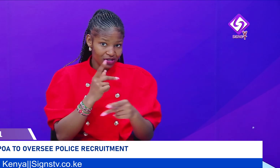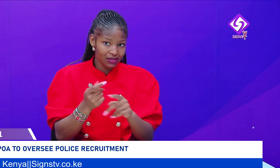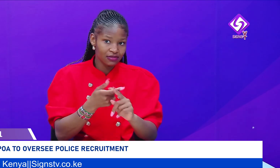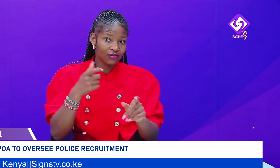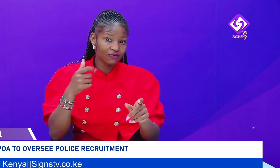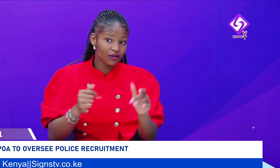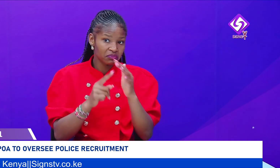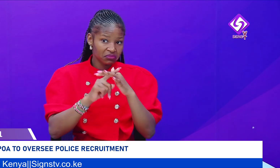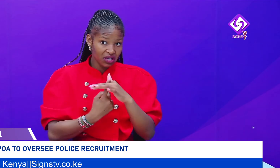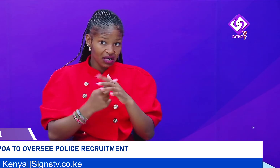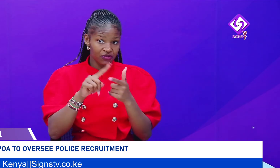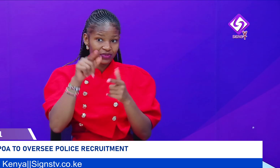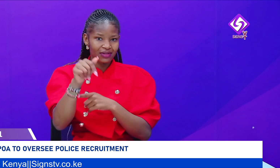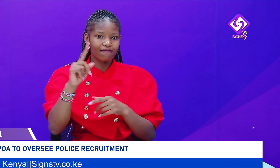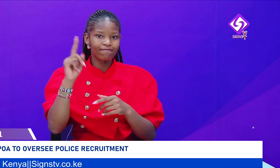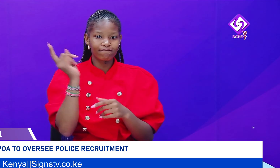start to finish.